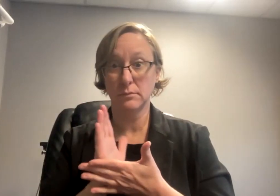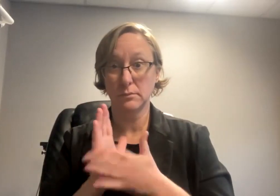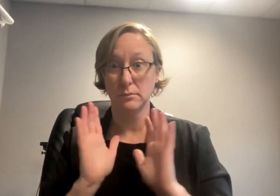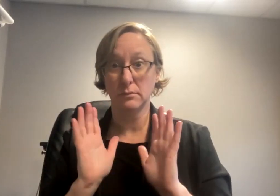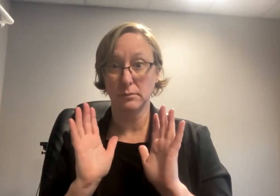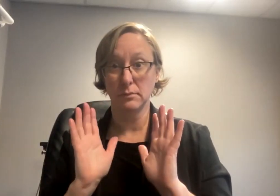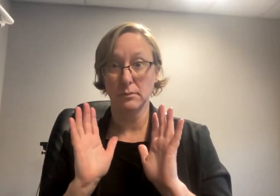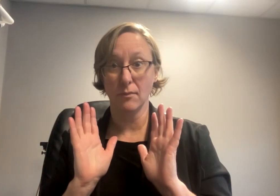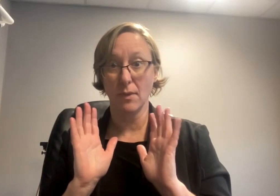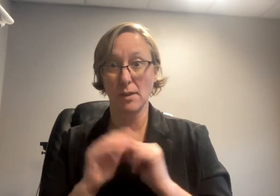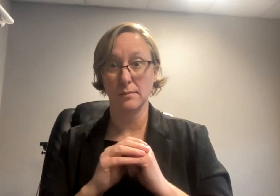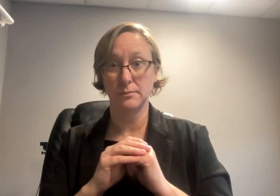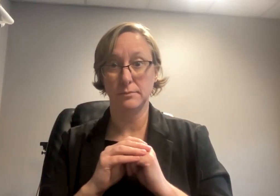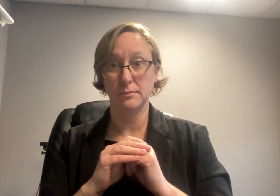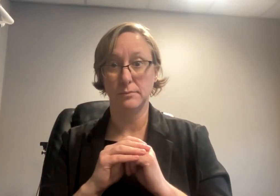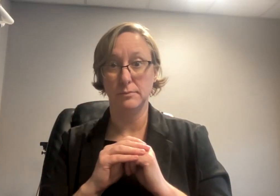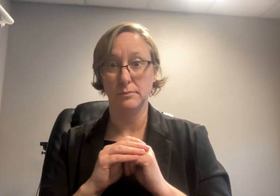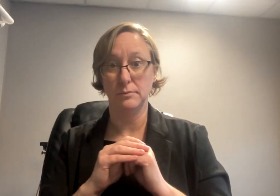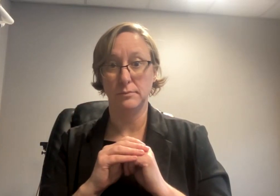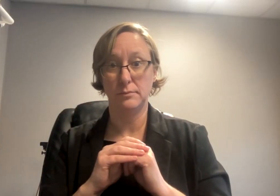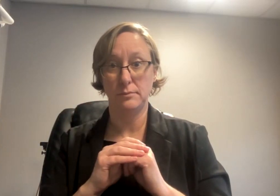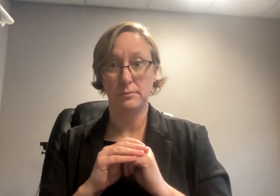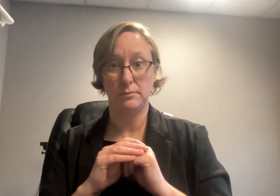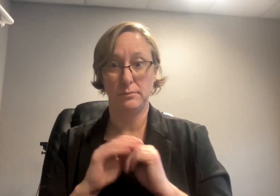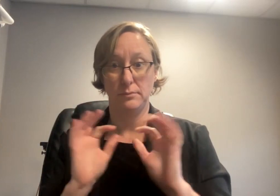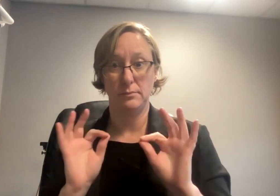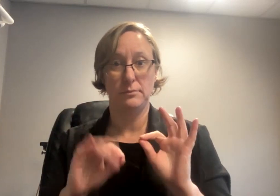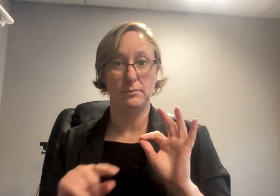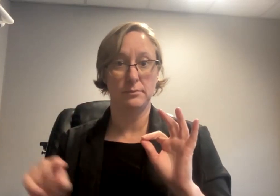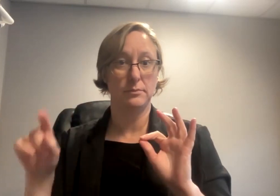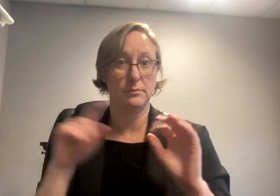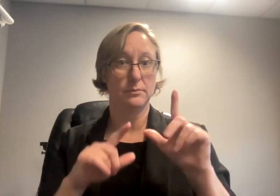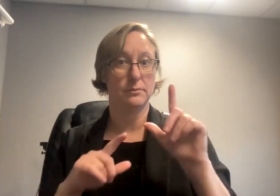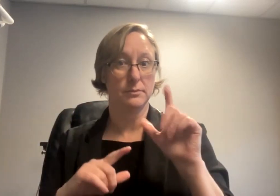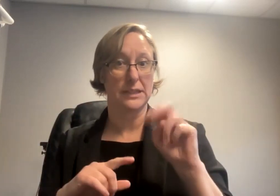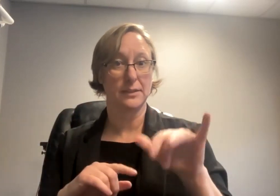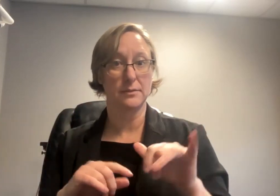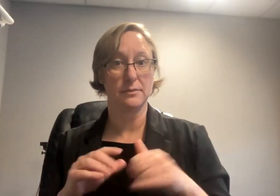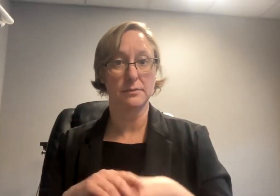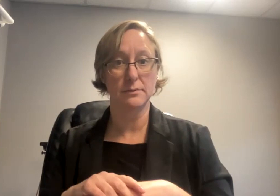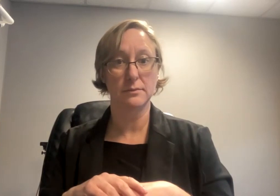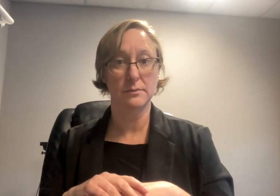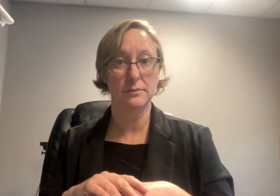will be misconstrued. We're going to keep it at this level. Good? Everybody's good with that?